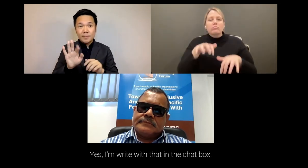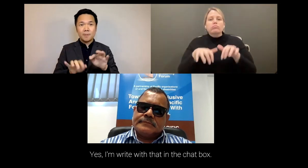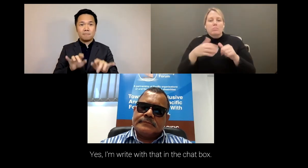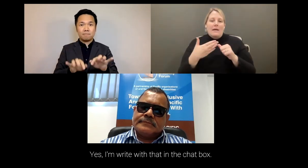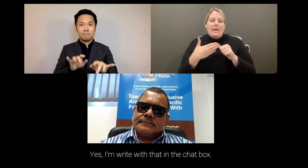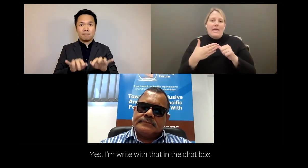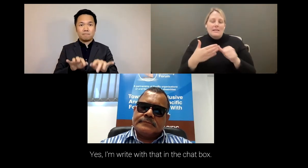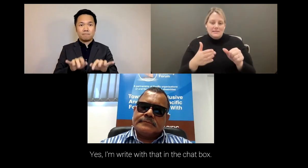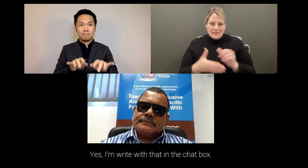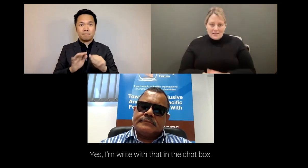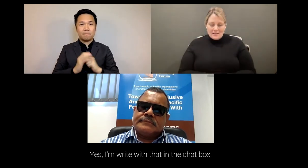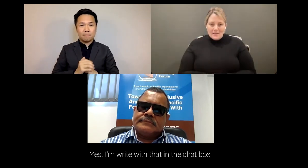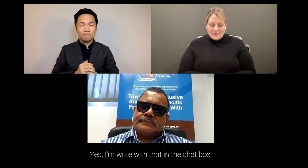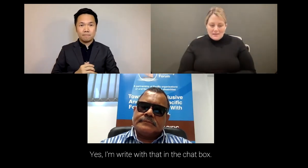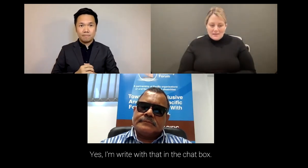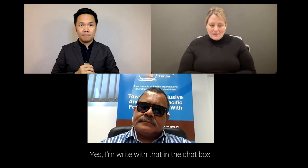But